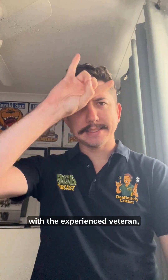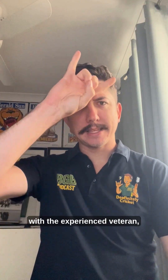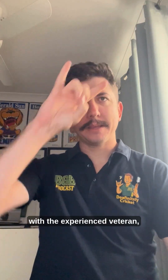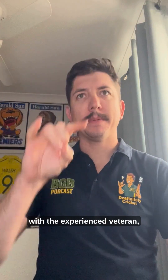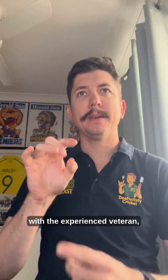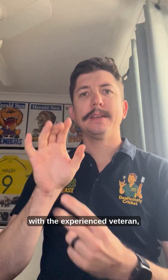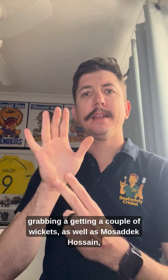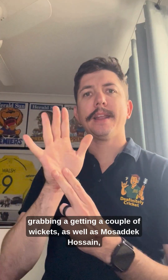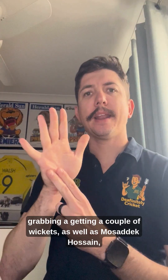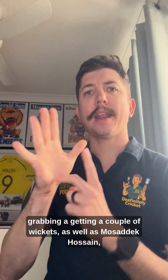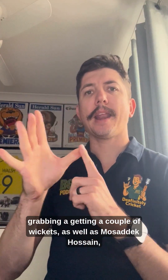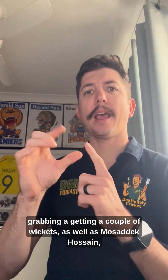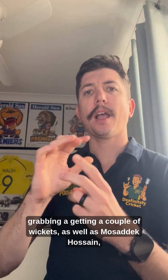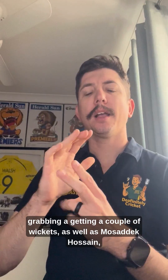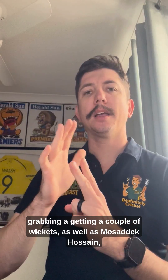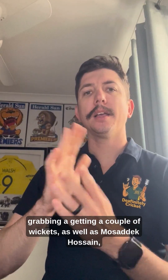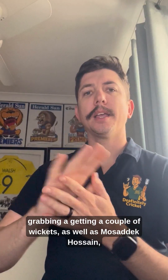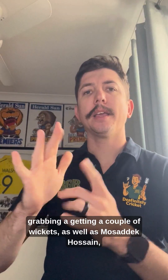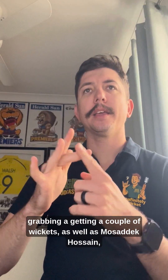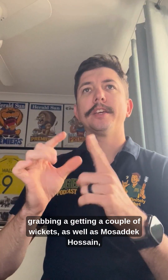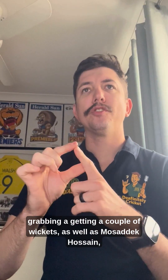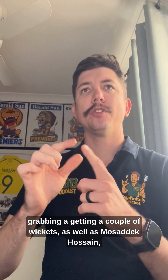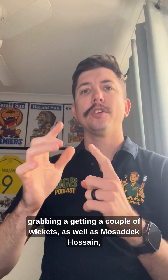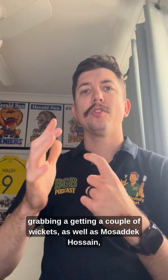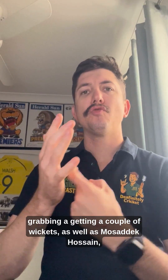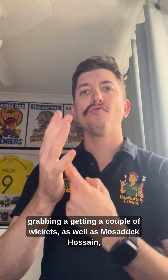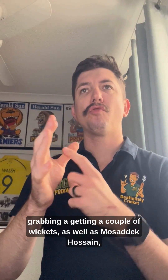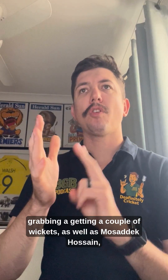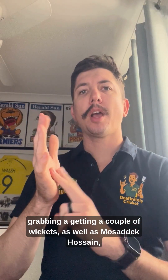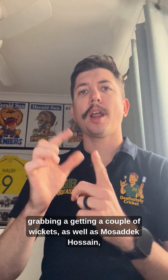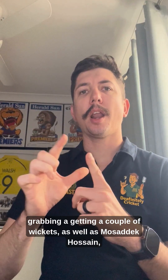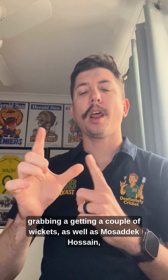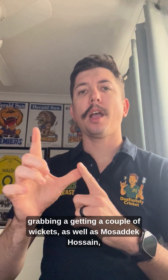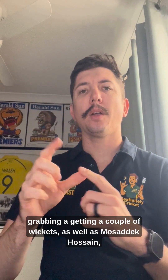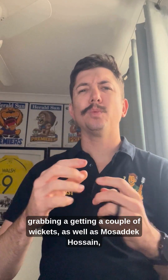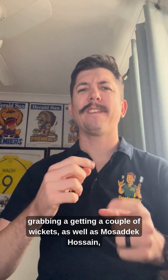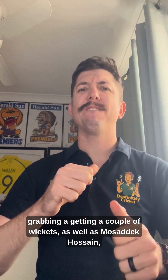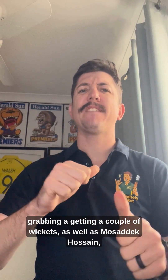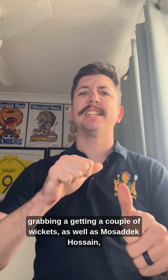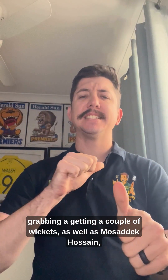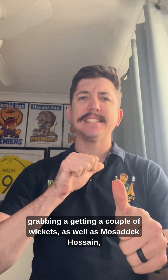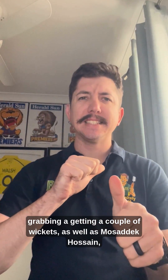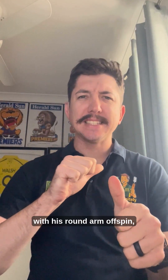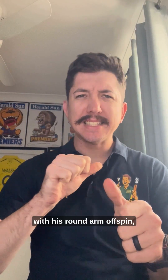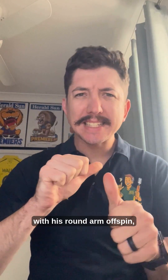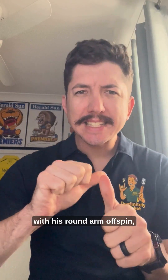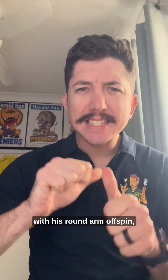veteran grabbing a couple of wickets, as well as Mossadegh Hussain with his